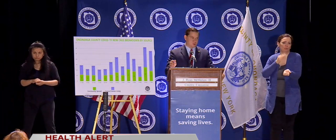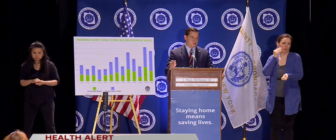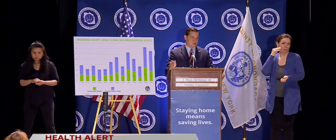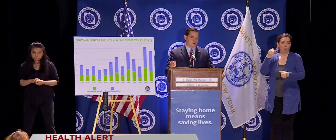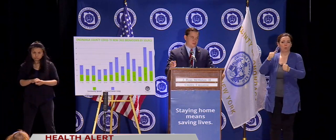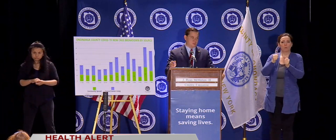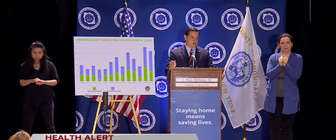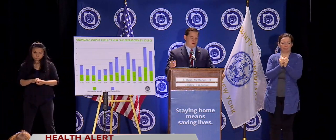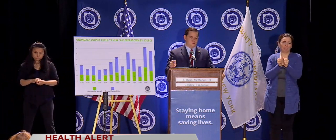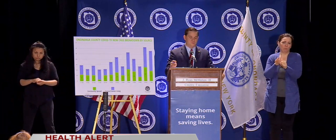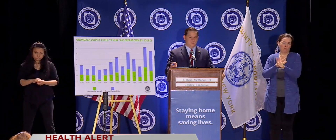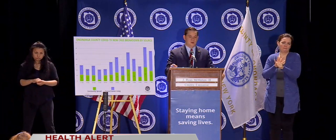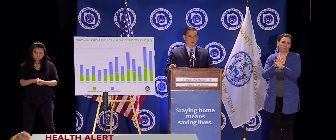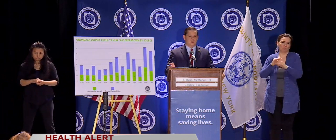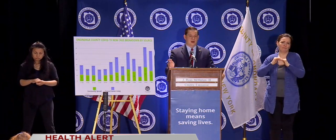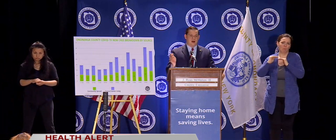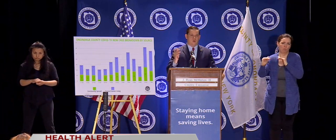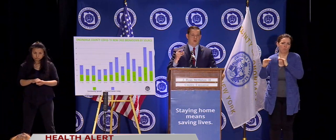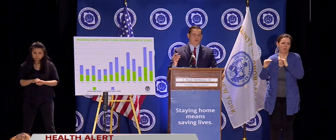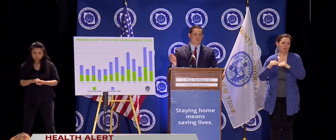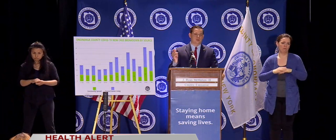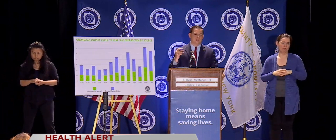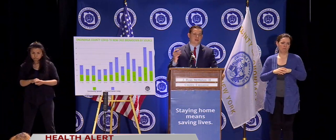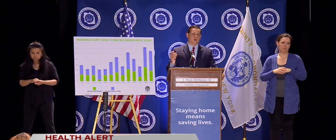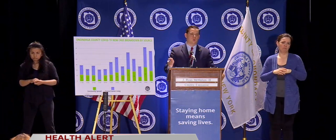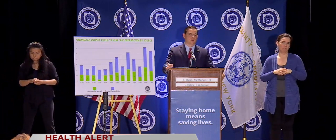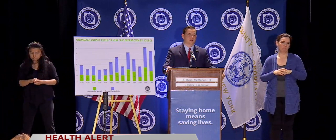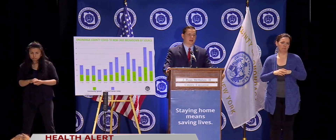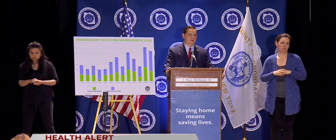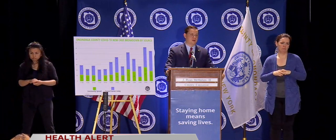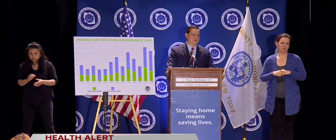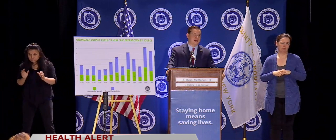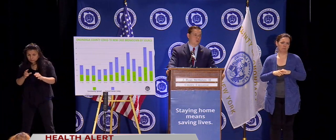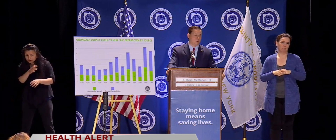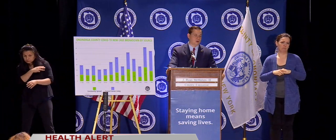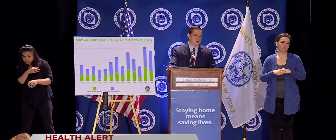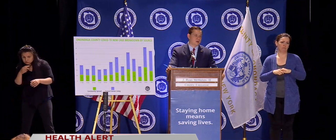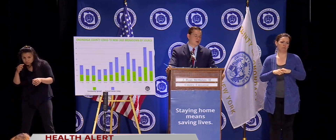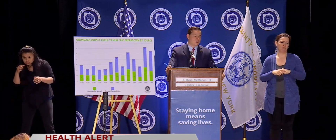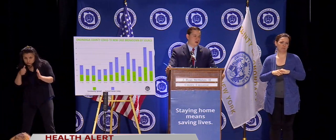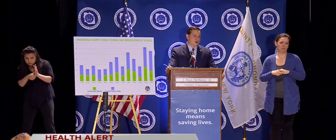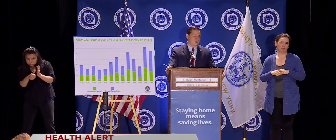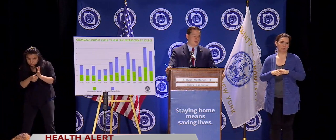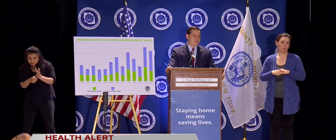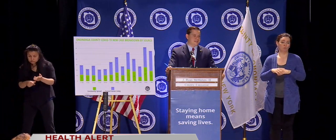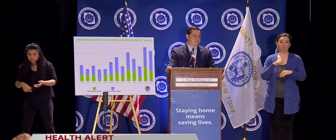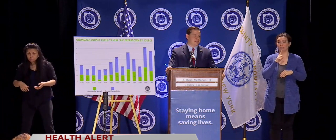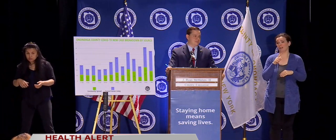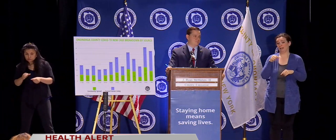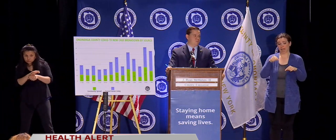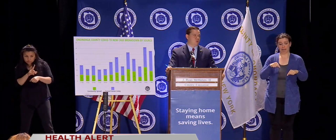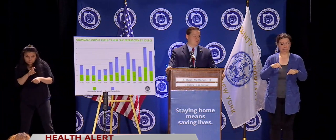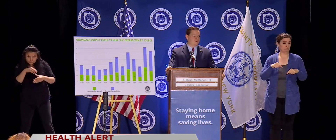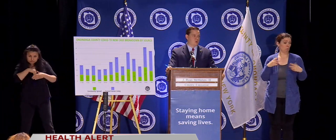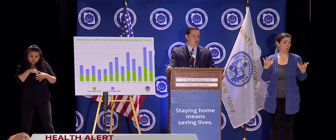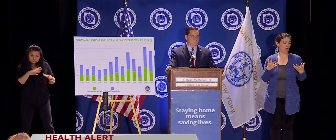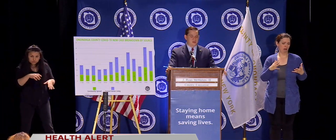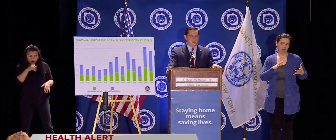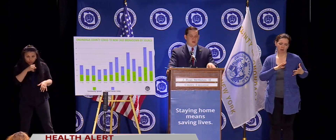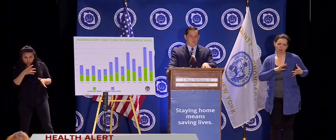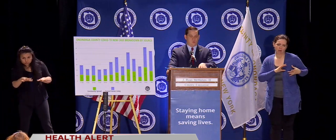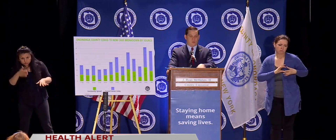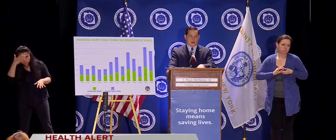in hospitals that don't need to be there, and how we're communicating and working together as a network and as a team moving